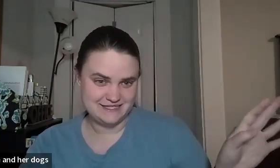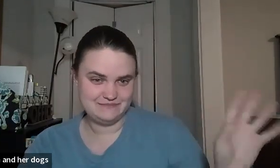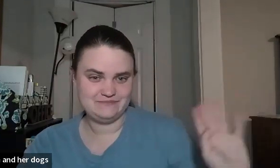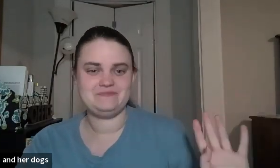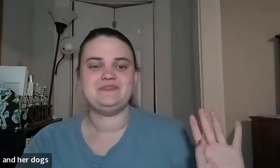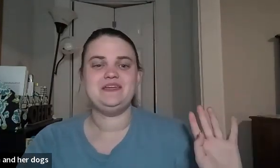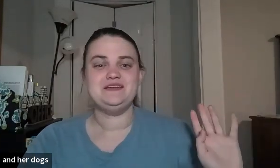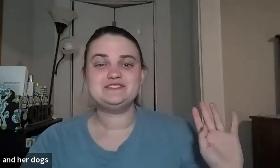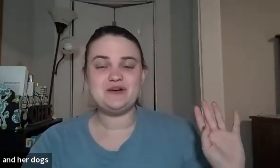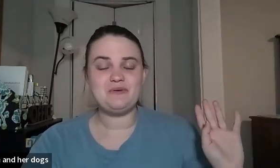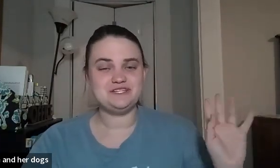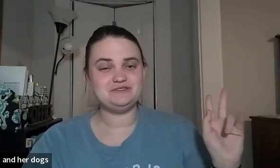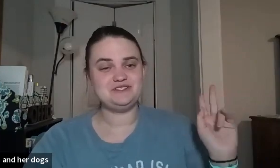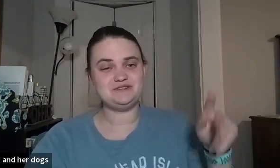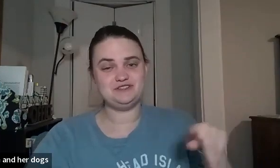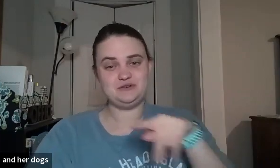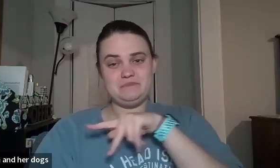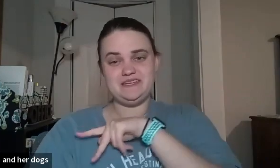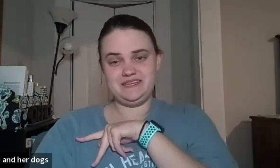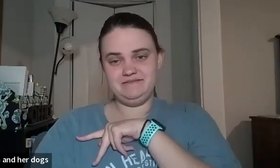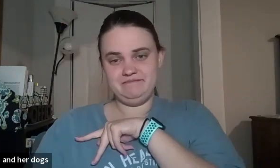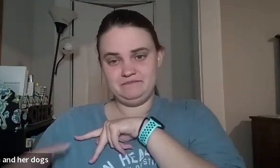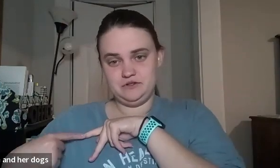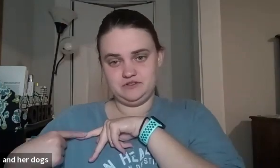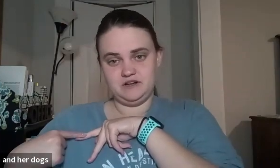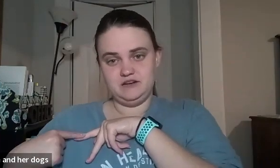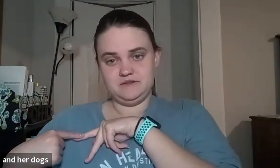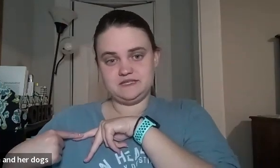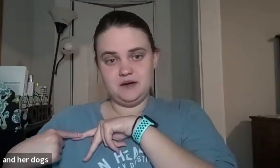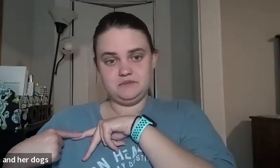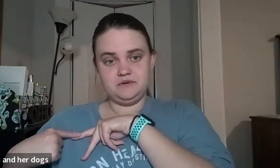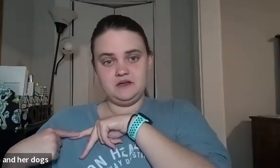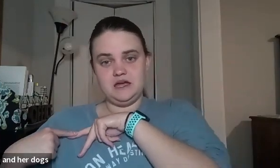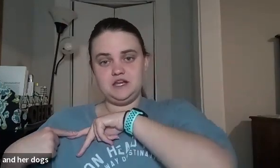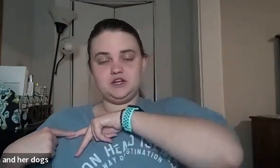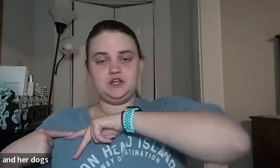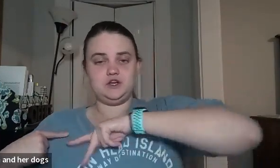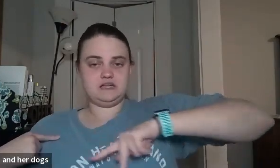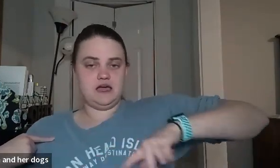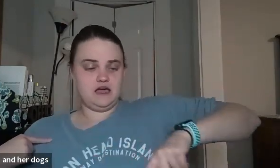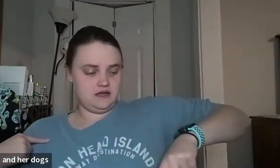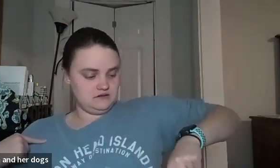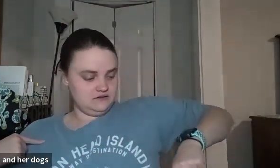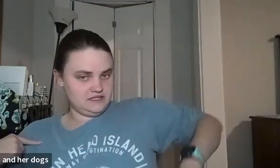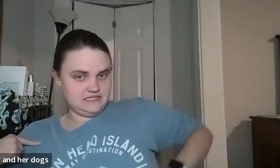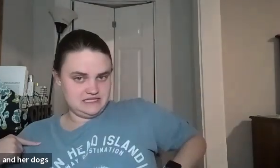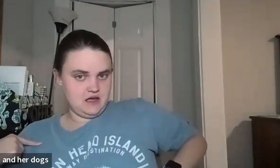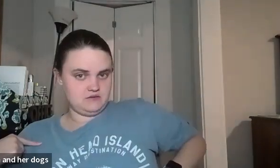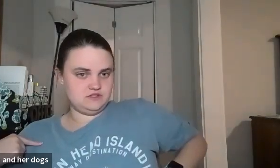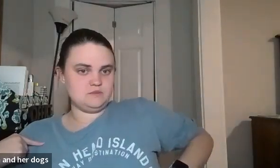princess. So what you'll do is you'll do a P. You'll start here at the top and you're going to go diagonally down. So it's almost